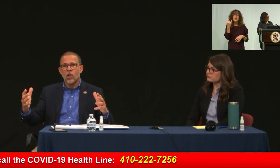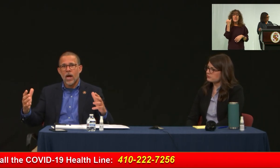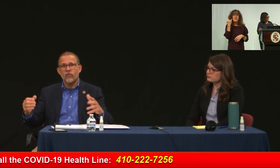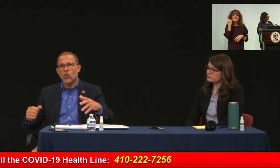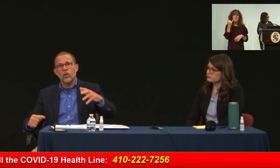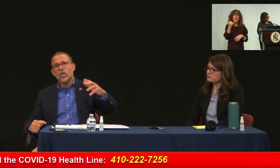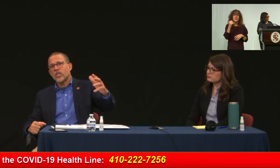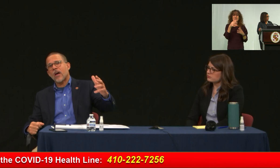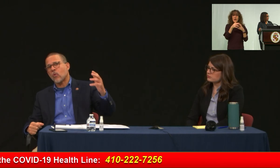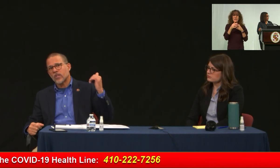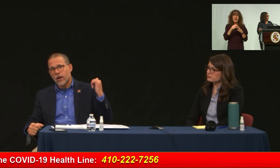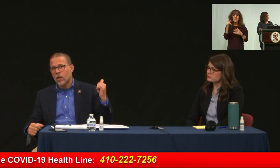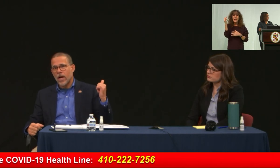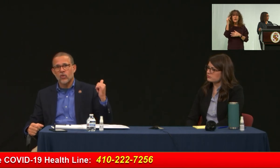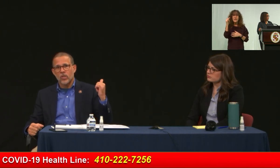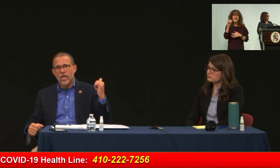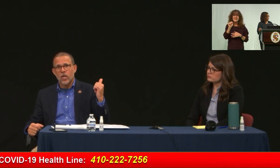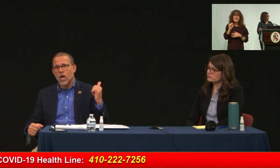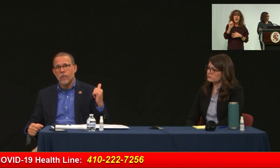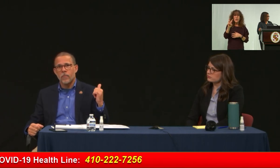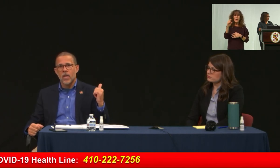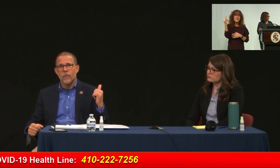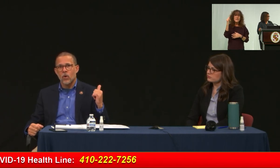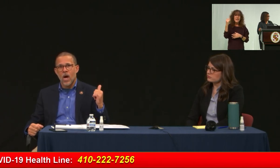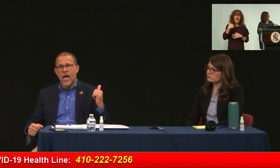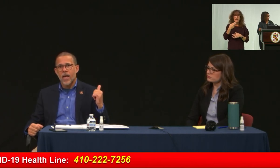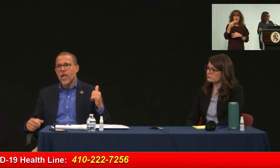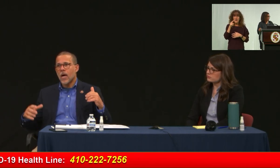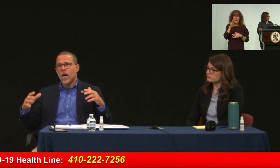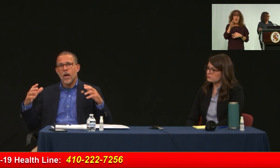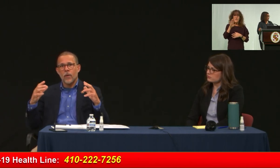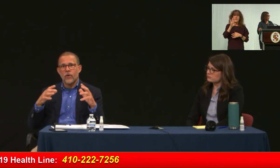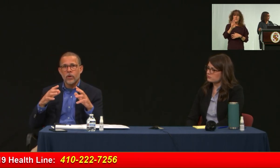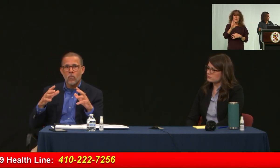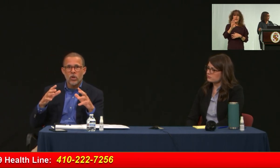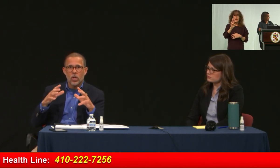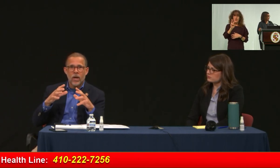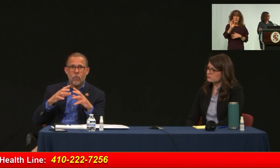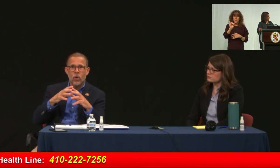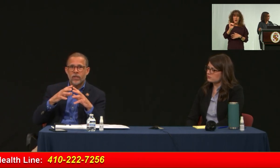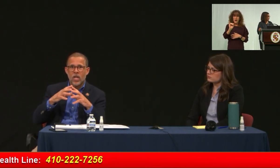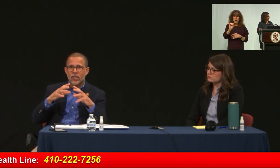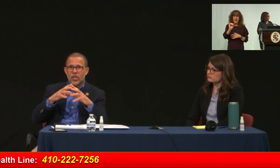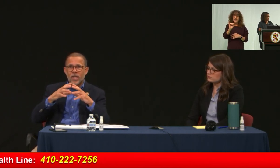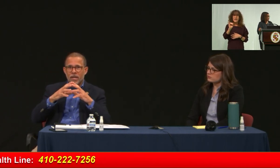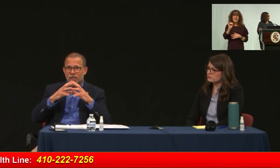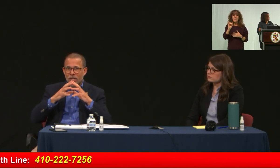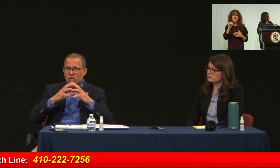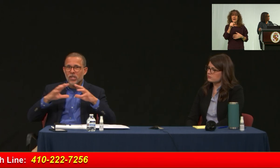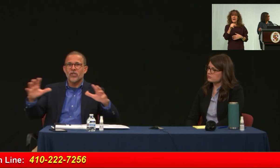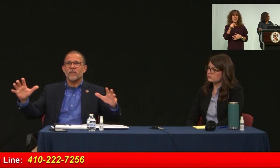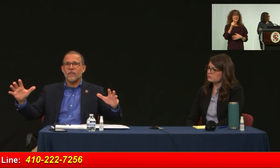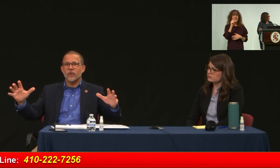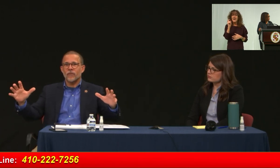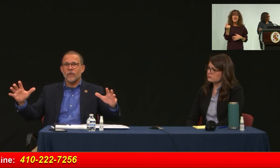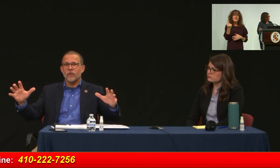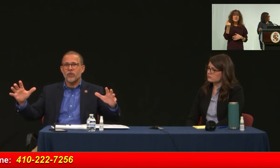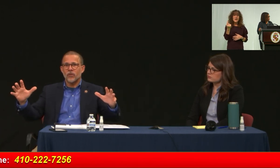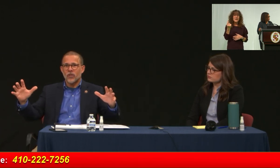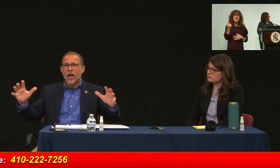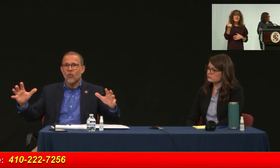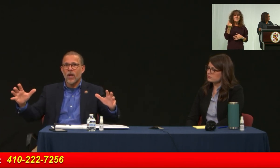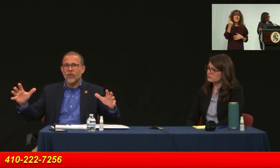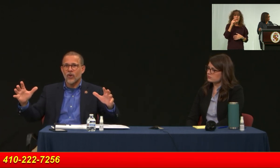American Airlines or Southwest Airlines, which has a hub at BWI, Thurgood Marshall Airport, it's not just